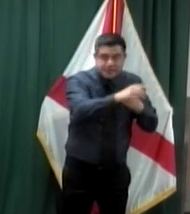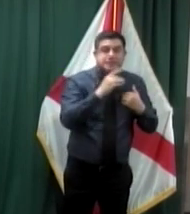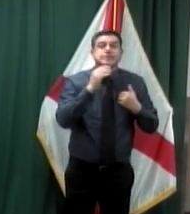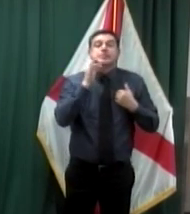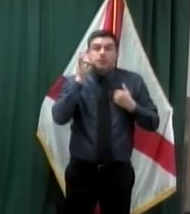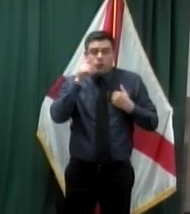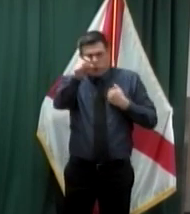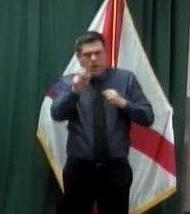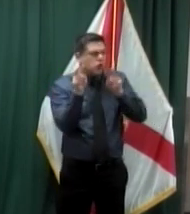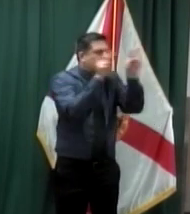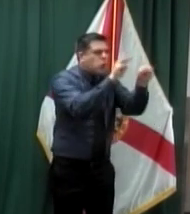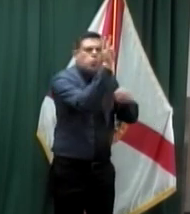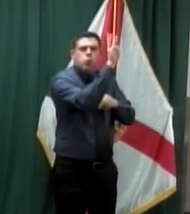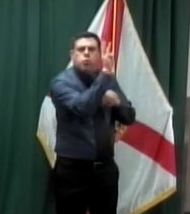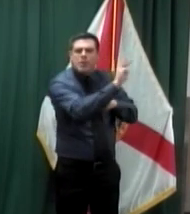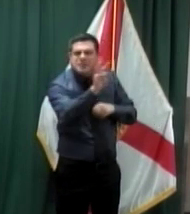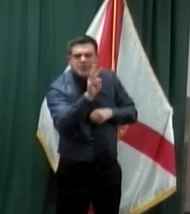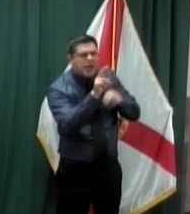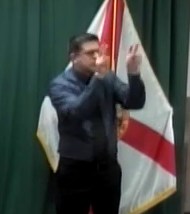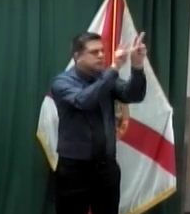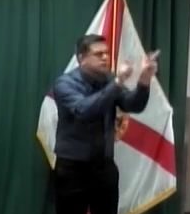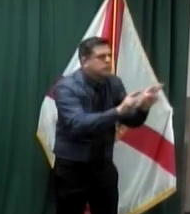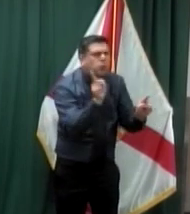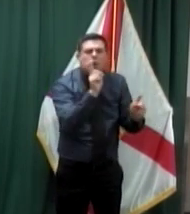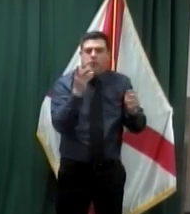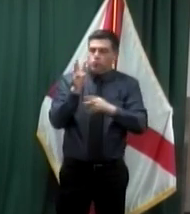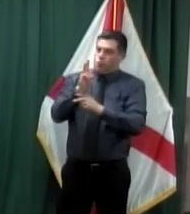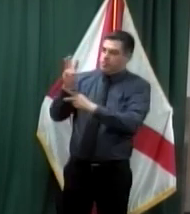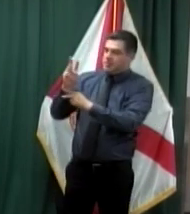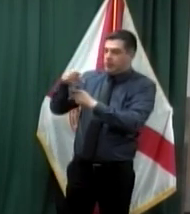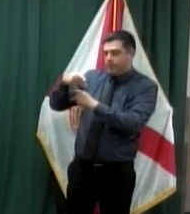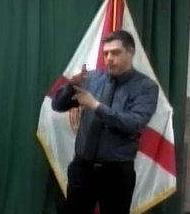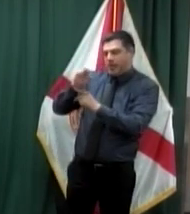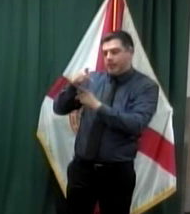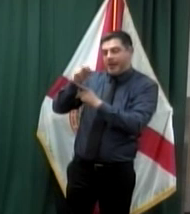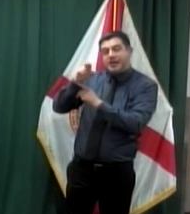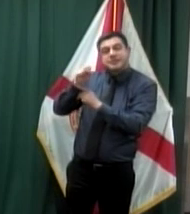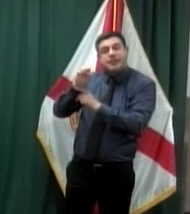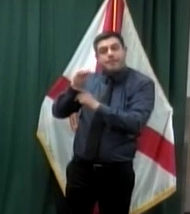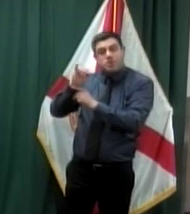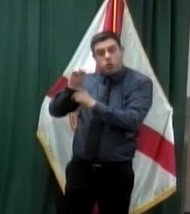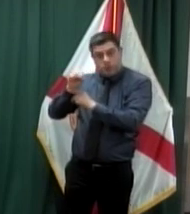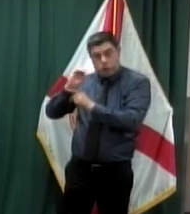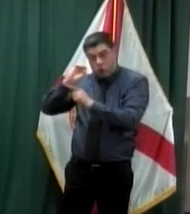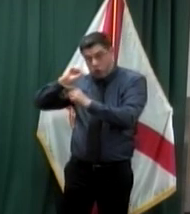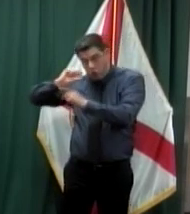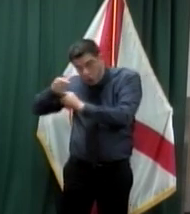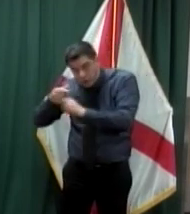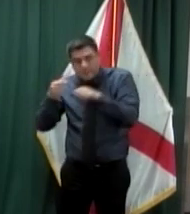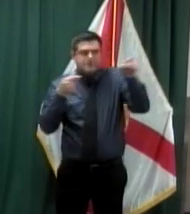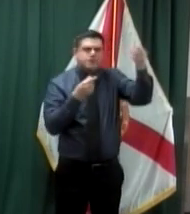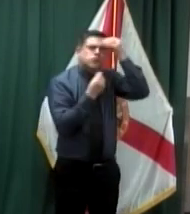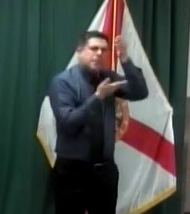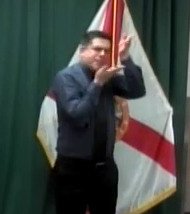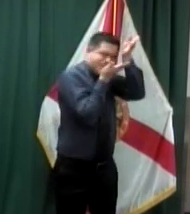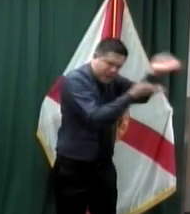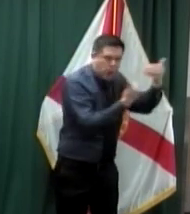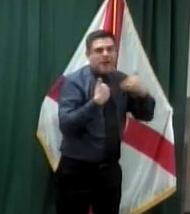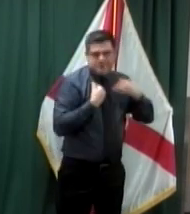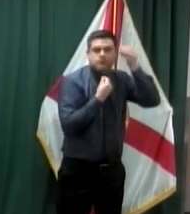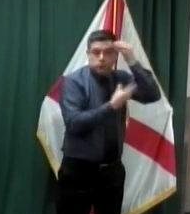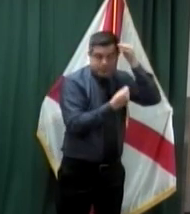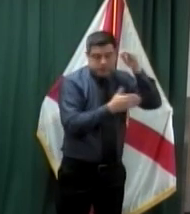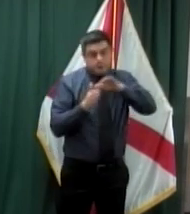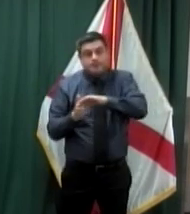is hurricane season, so we certainly wanted to let you all know that we are preparing for hurricane season. While we're responding